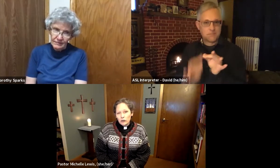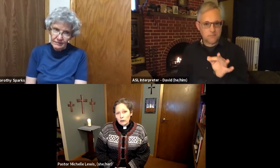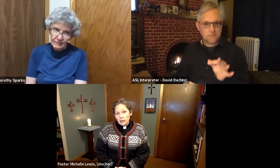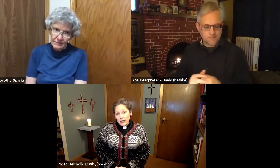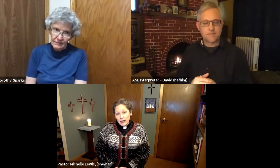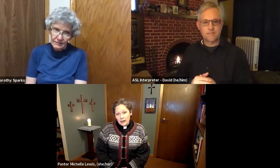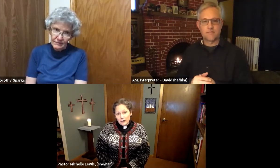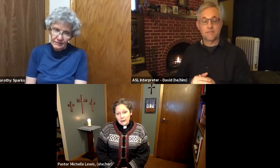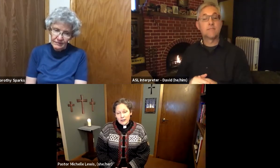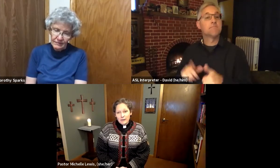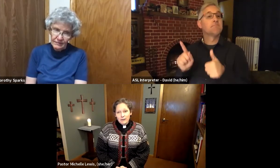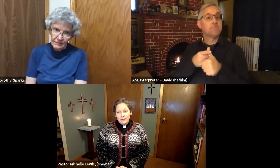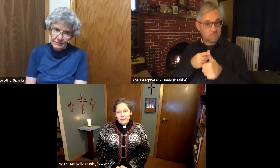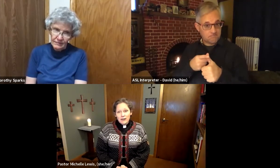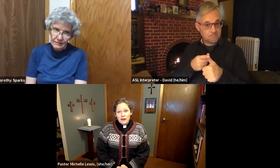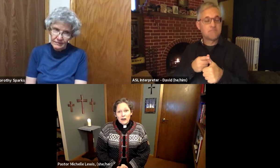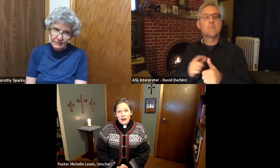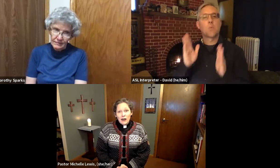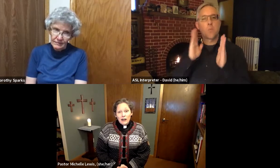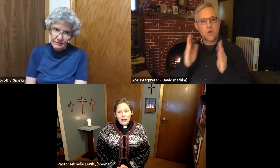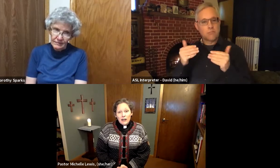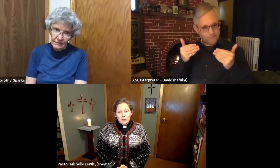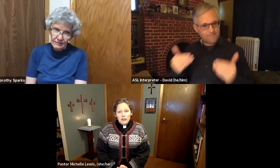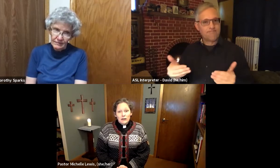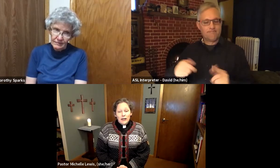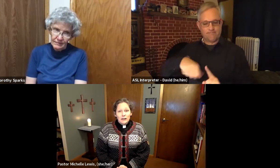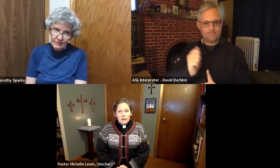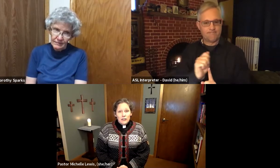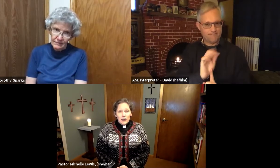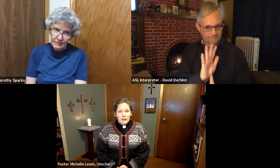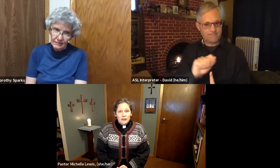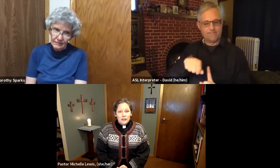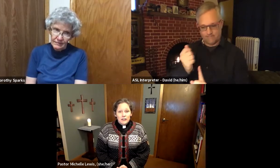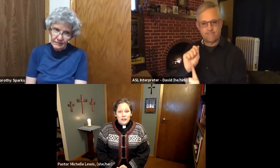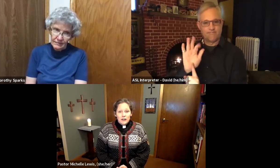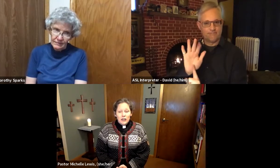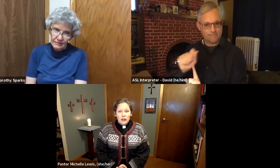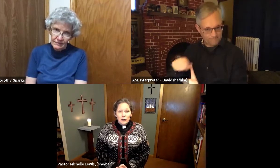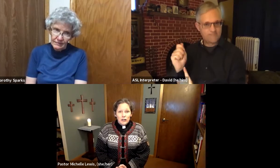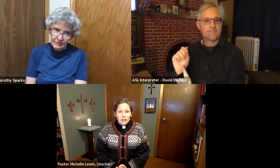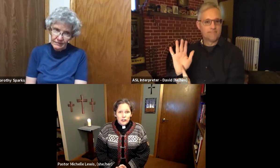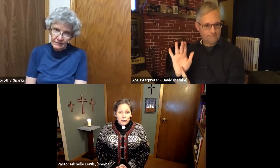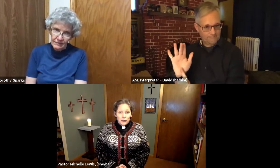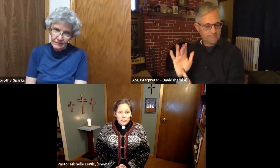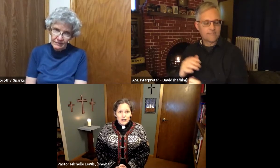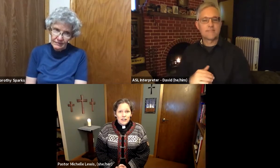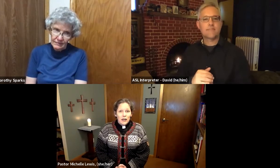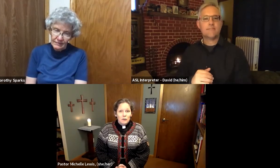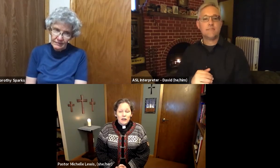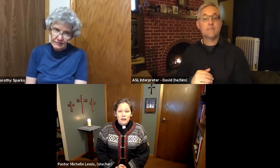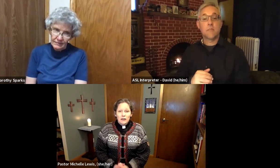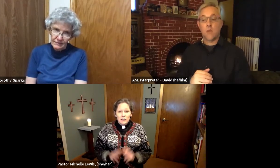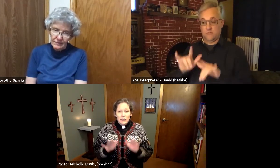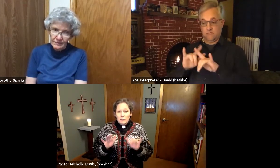First, we will light candles. And as we light those candles, encourage you to